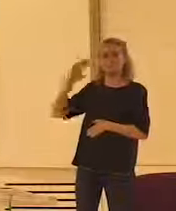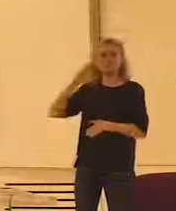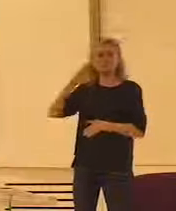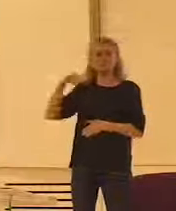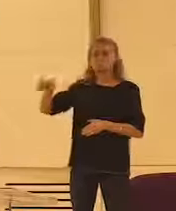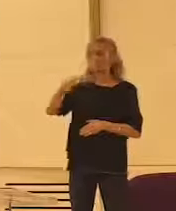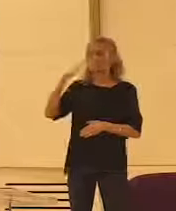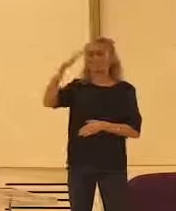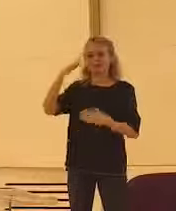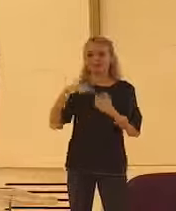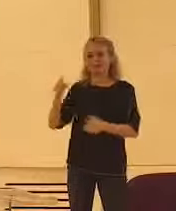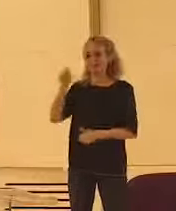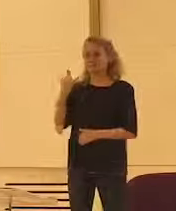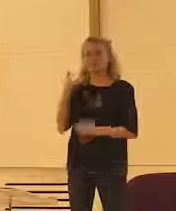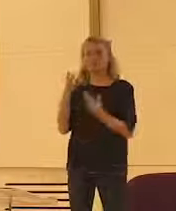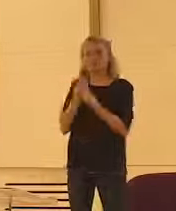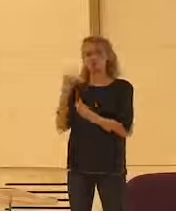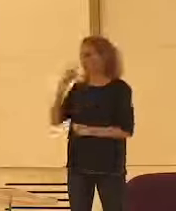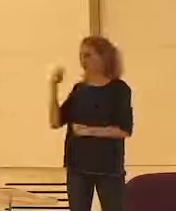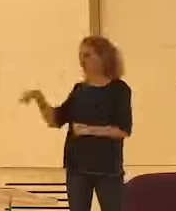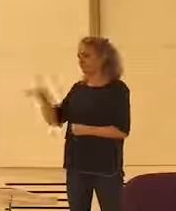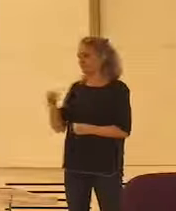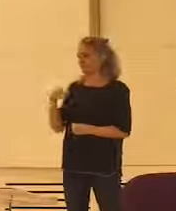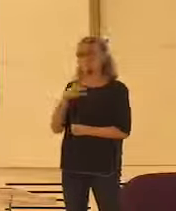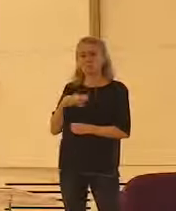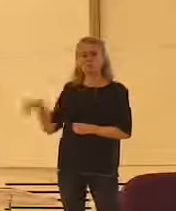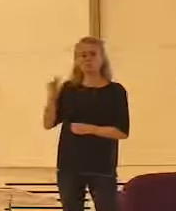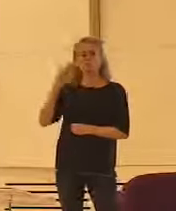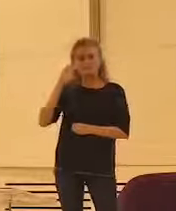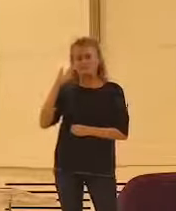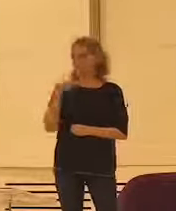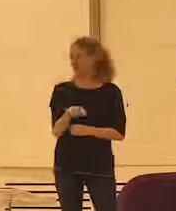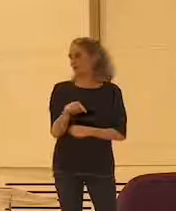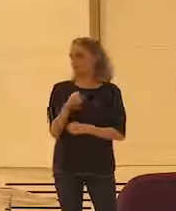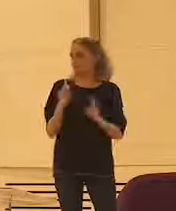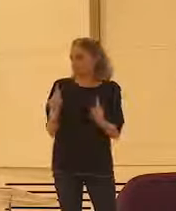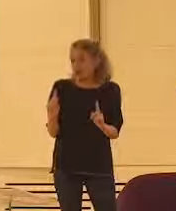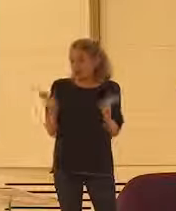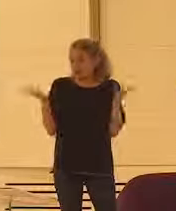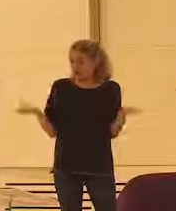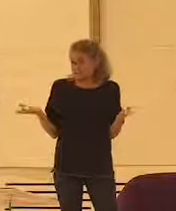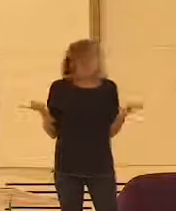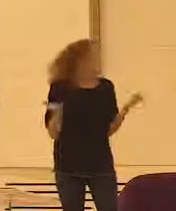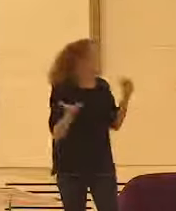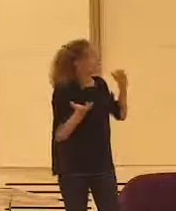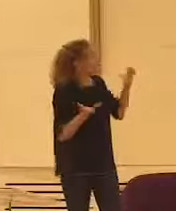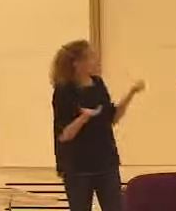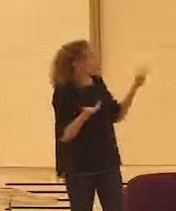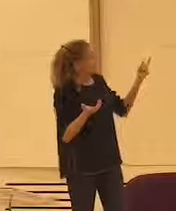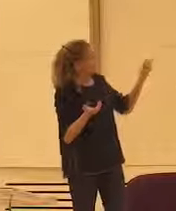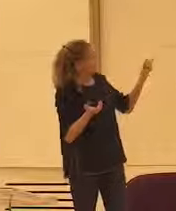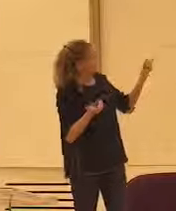I want the government to listen to people, deaf people who are suffering mental health issues, to listen to them. But how?